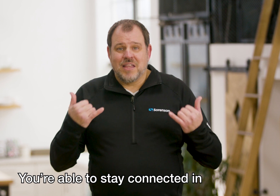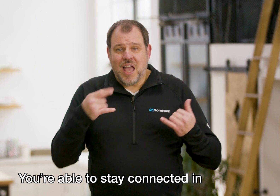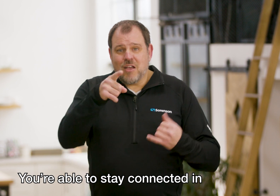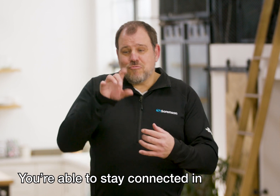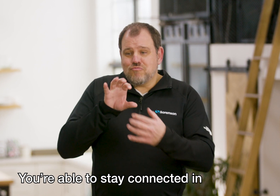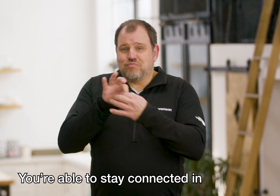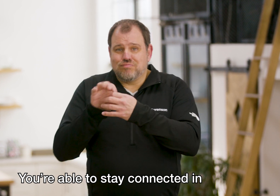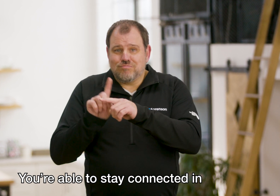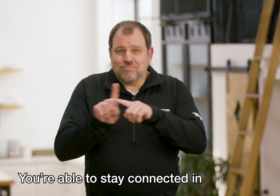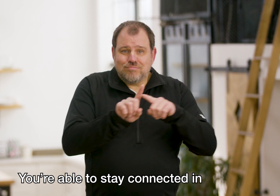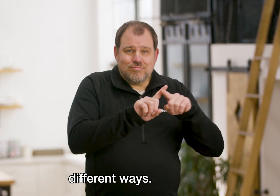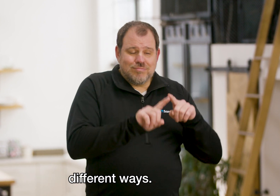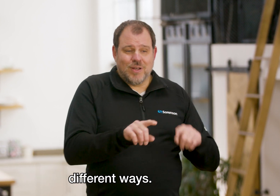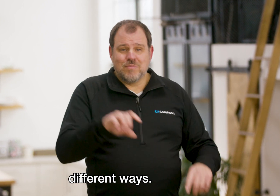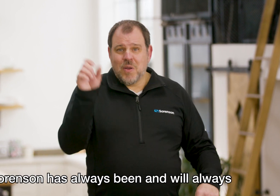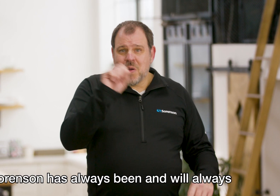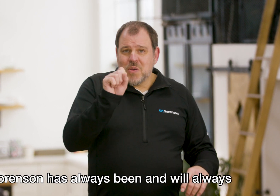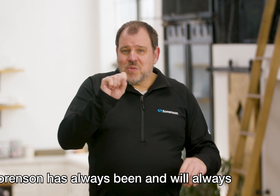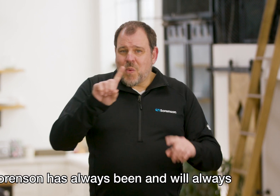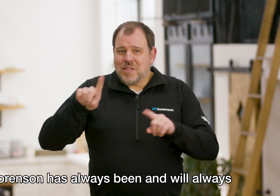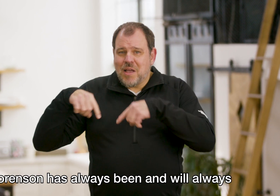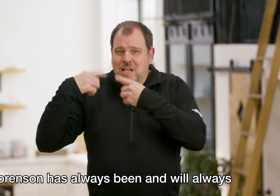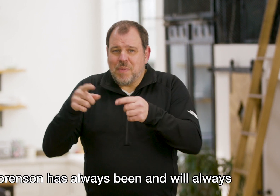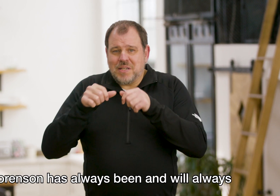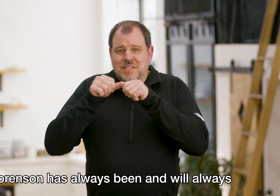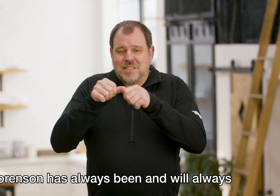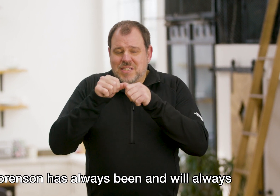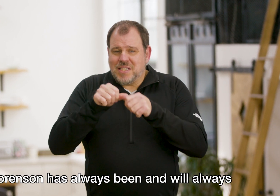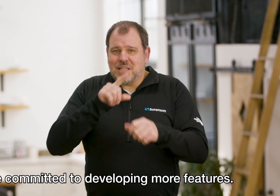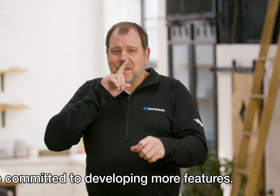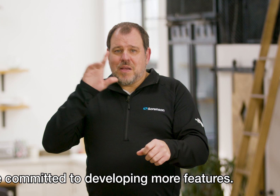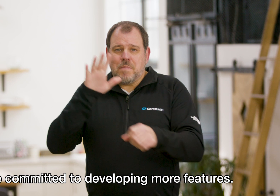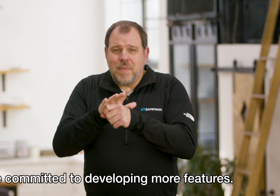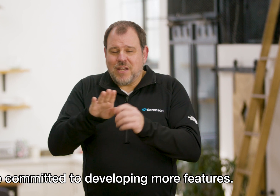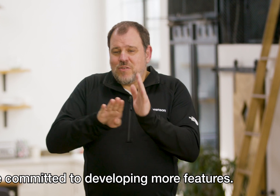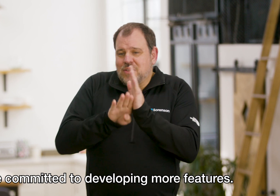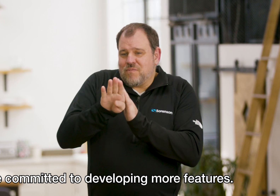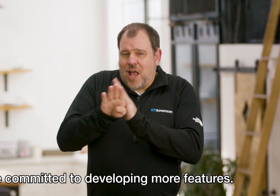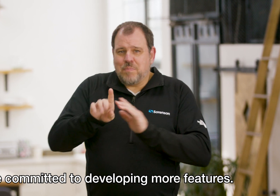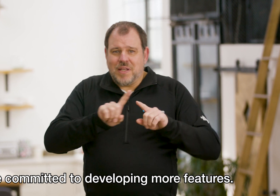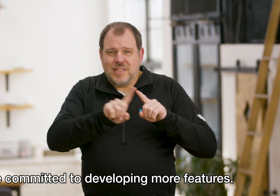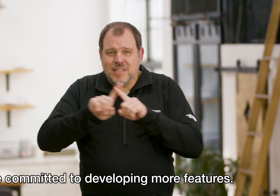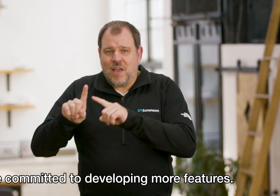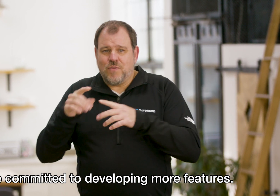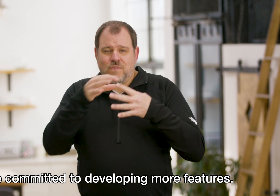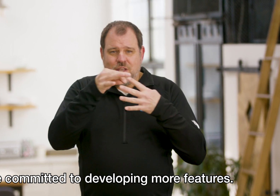You're able to stay connected in different ways. Sorenson has always been, and will always be, committed to developing more